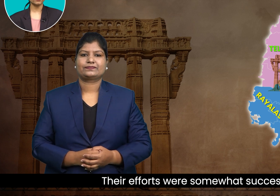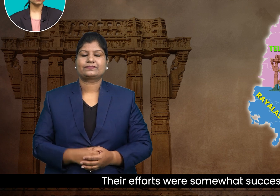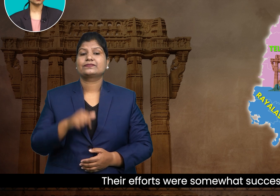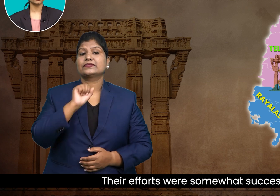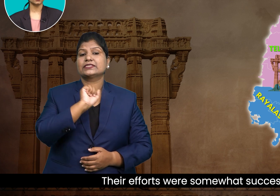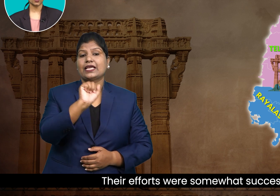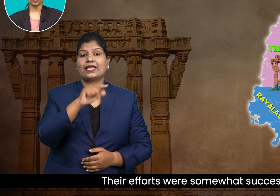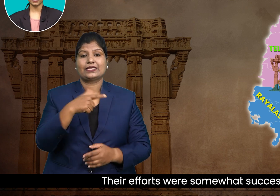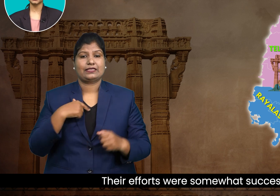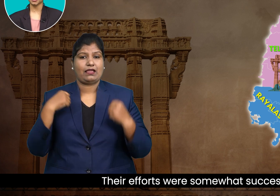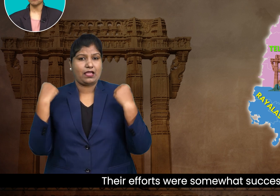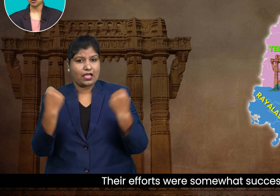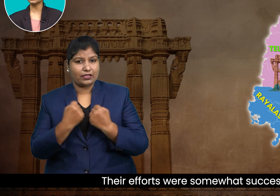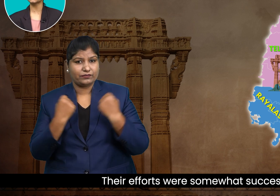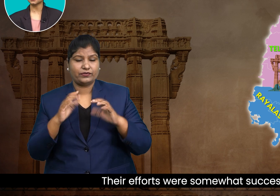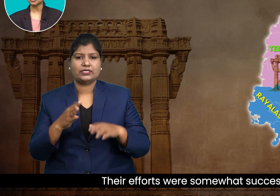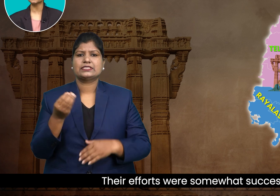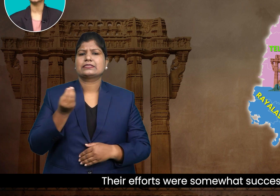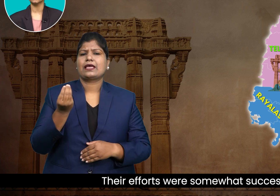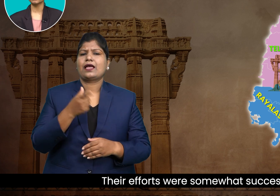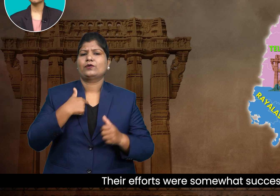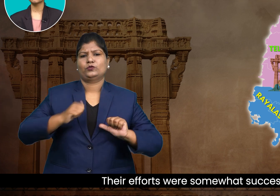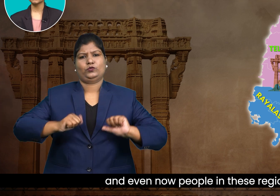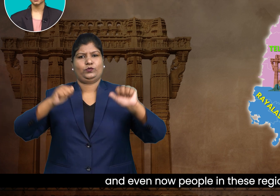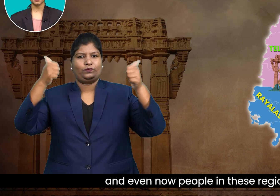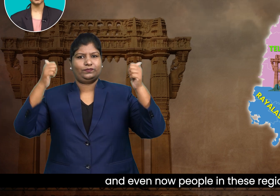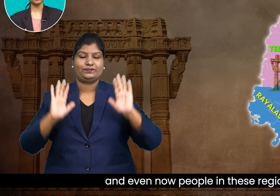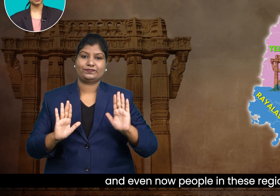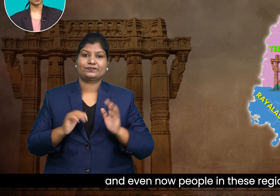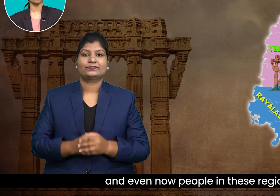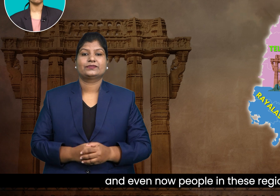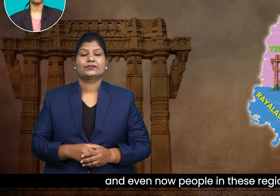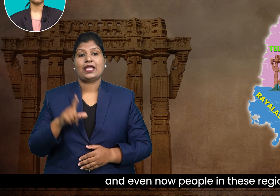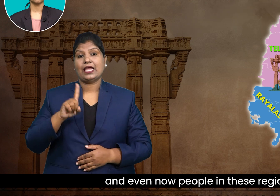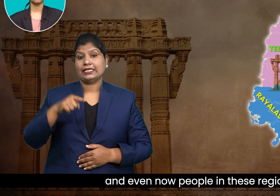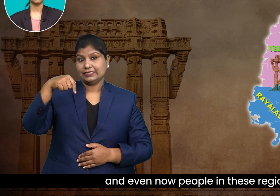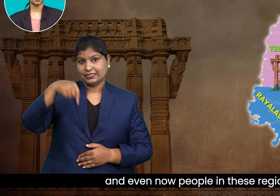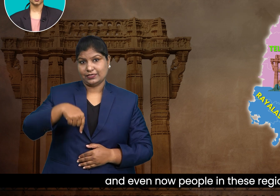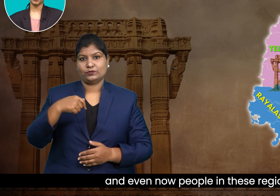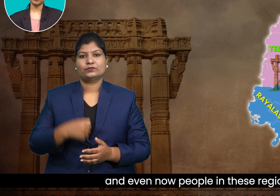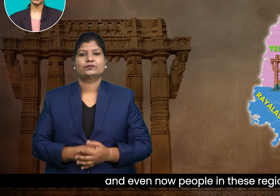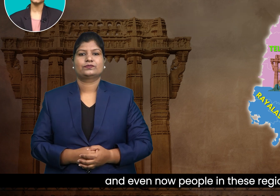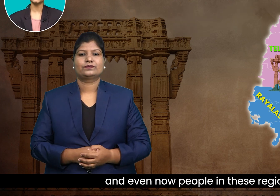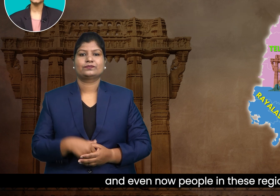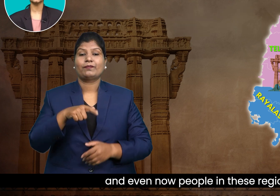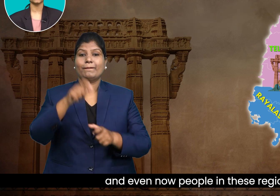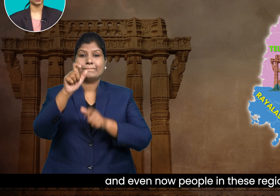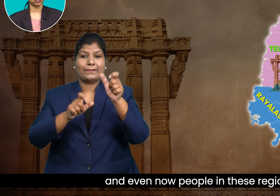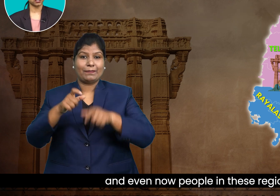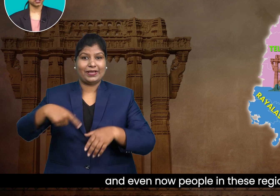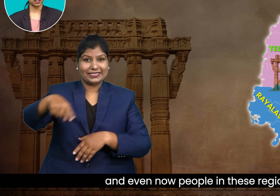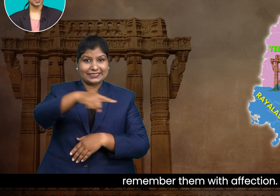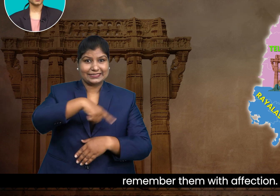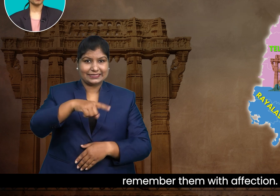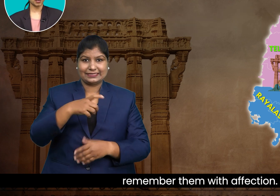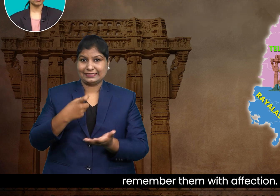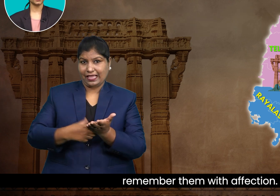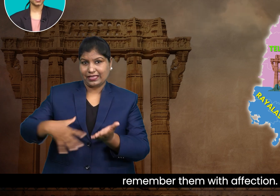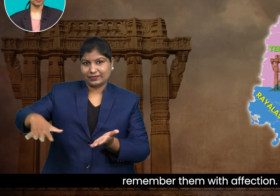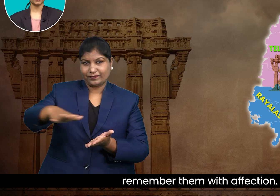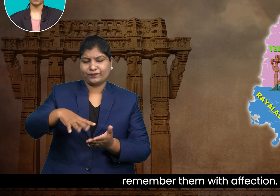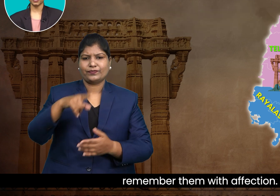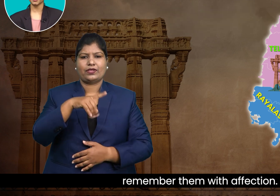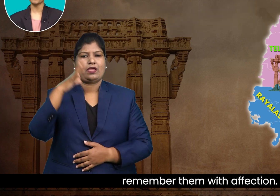Their efforts were somewhat successful, and even now, people in these regions